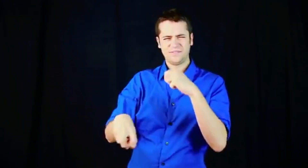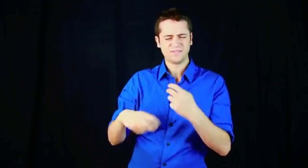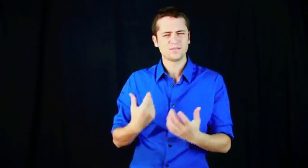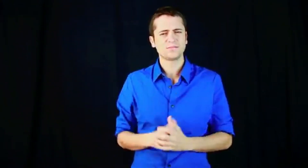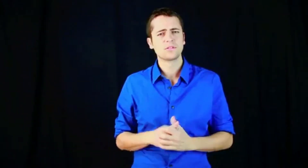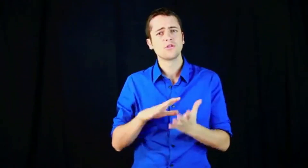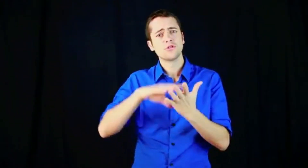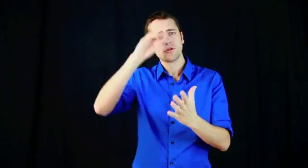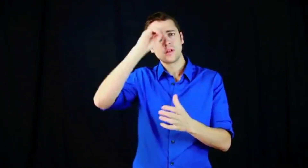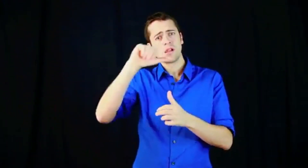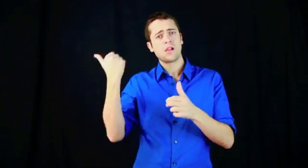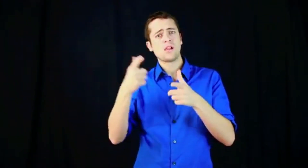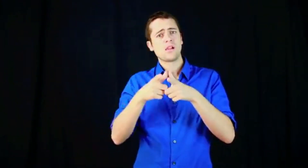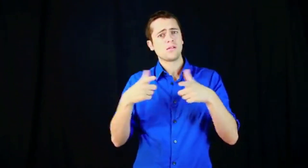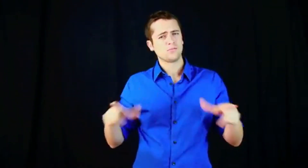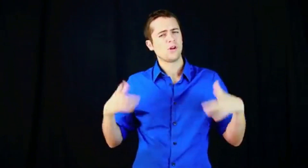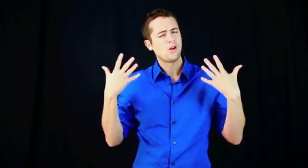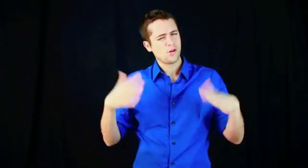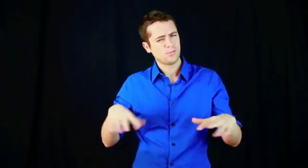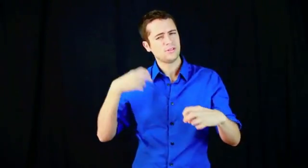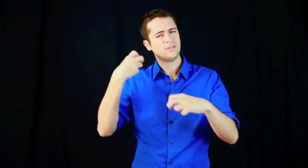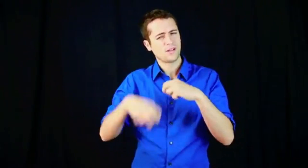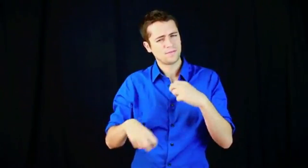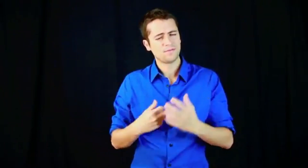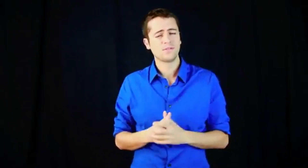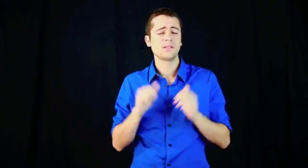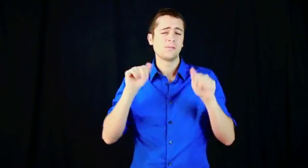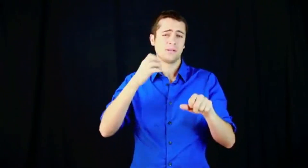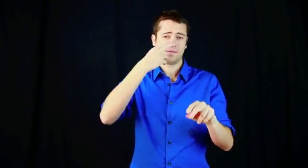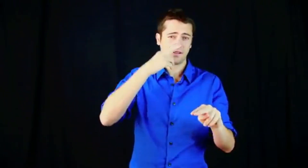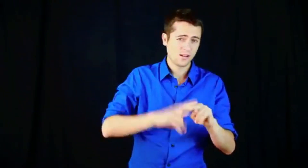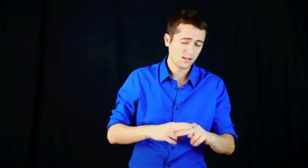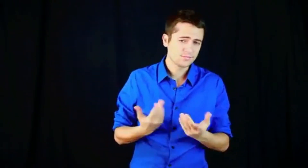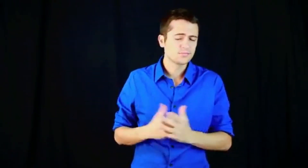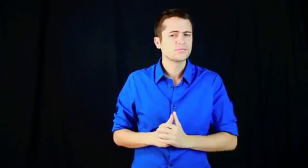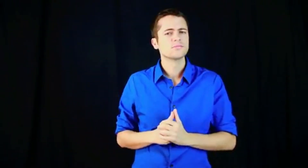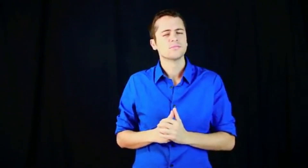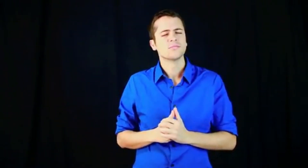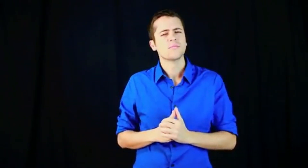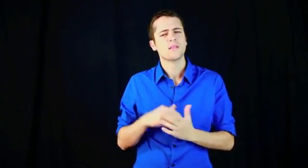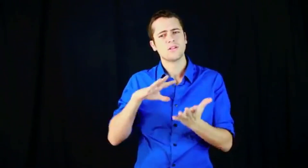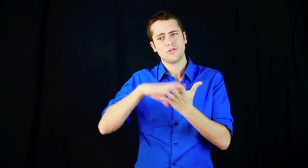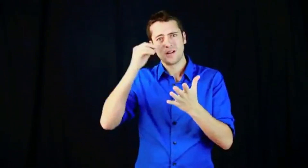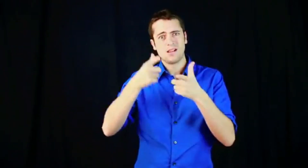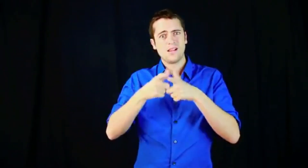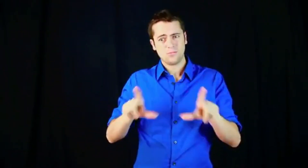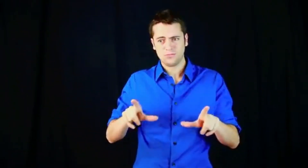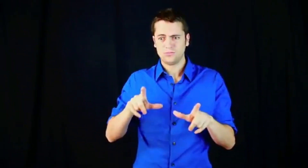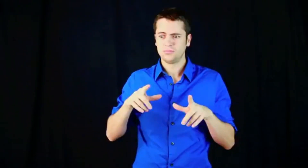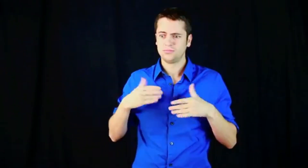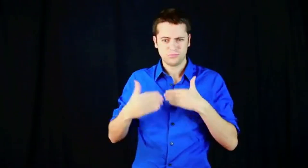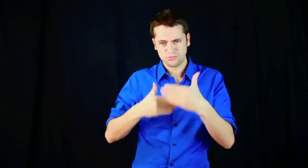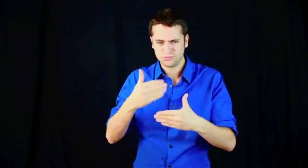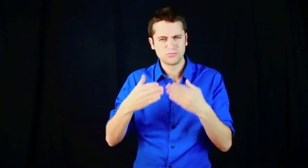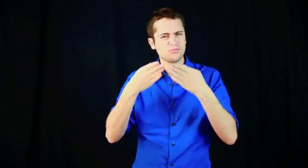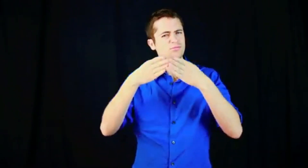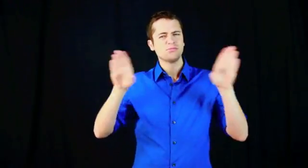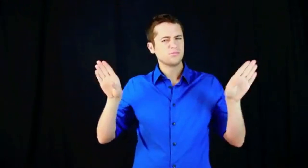topic before providing details on the topic. Seems to make more sense. Additionally, ASL uses non-manual